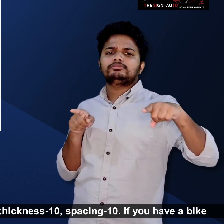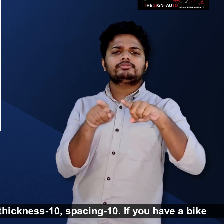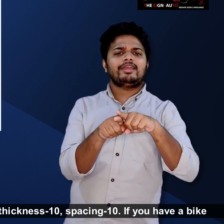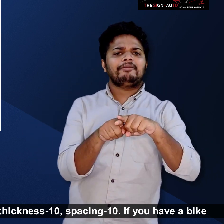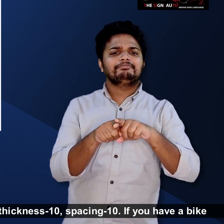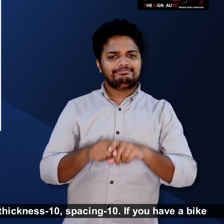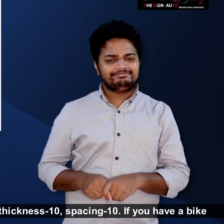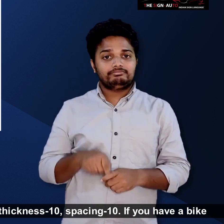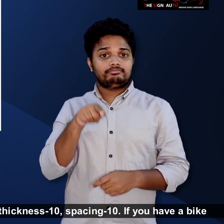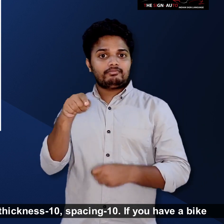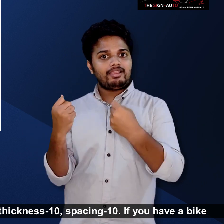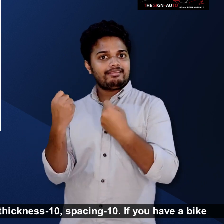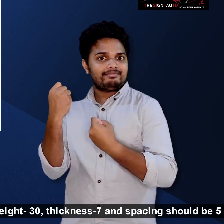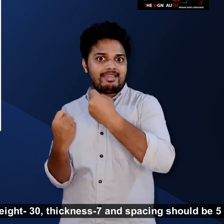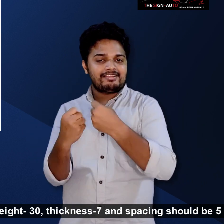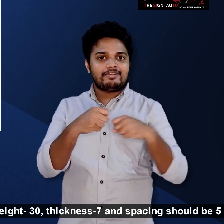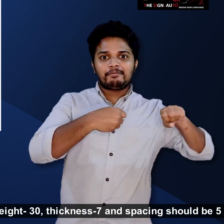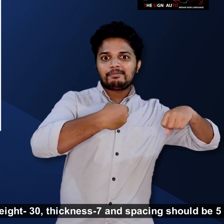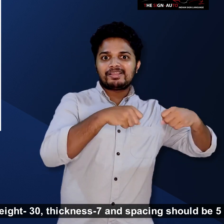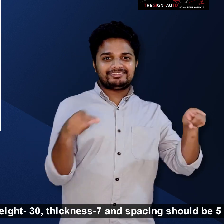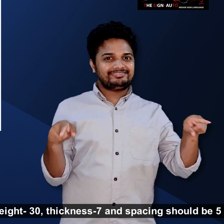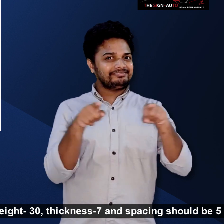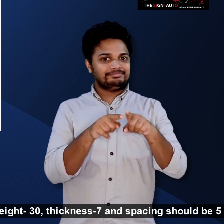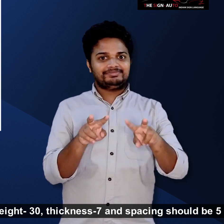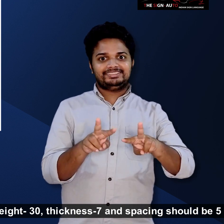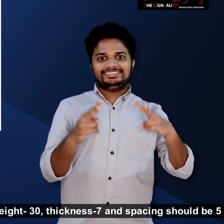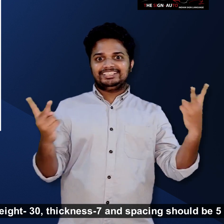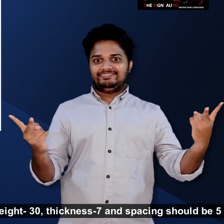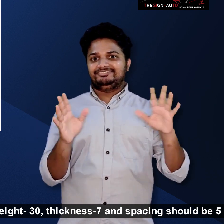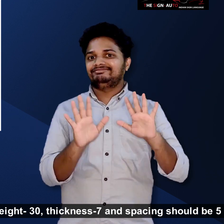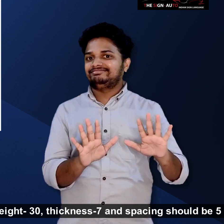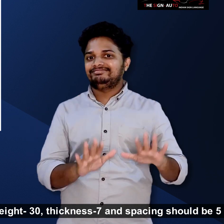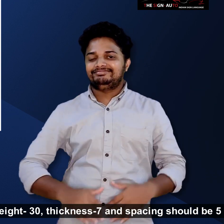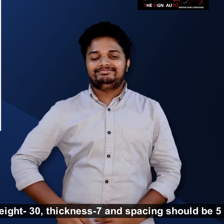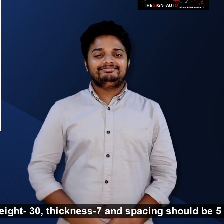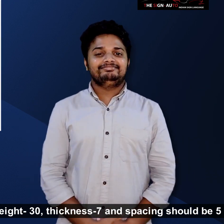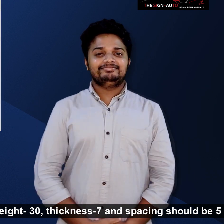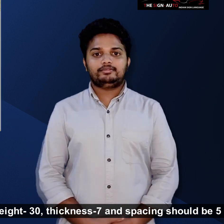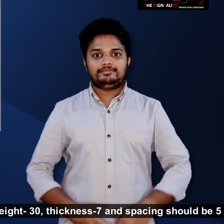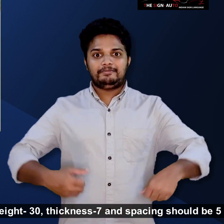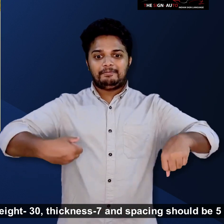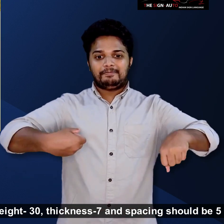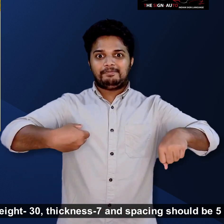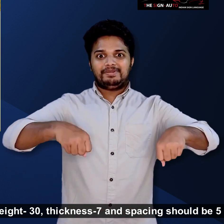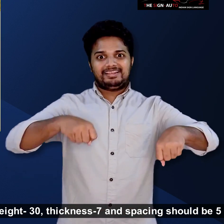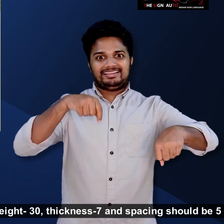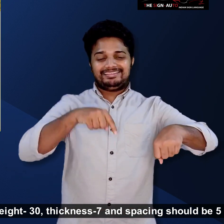is there font size for back number plate should be height 30 thickness 7 and spacing should be 5 is